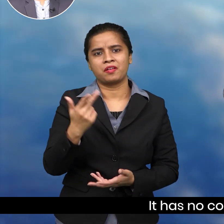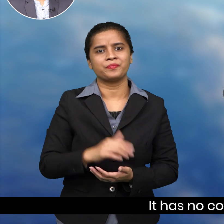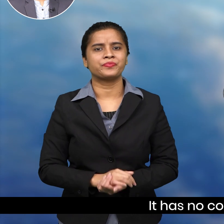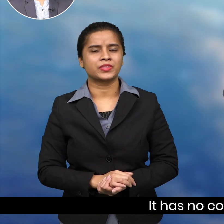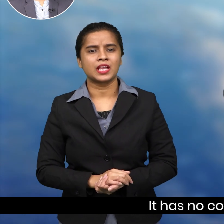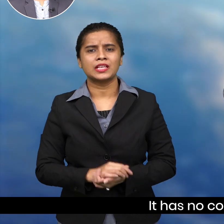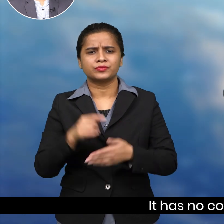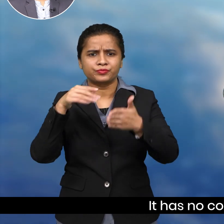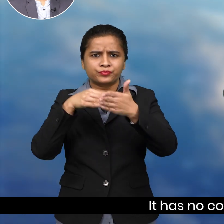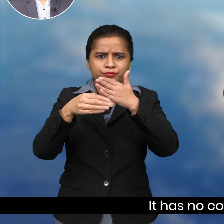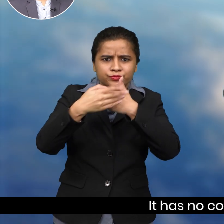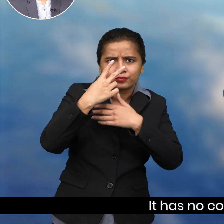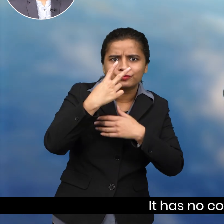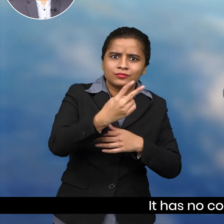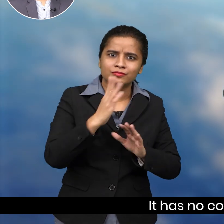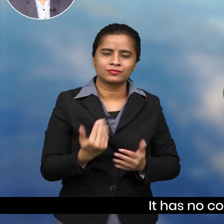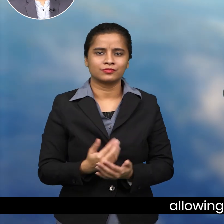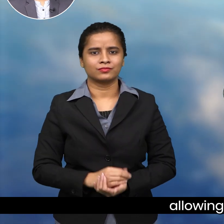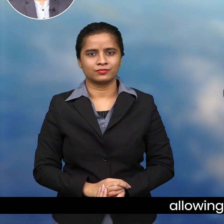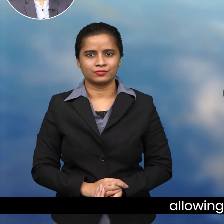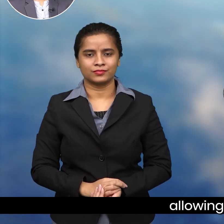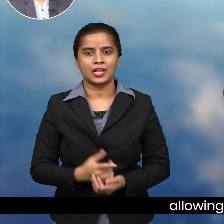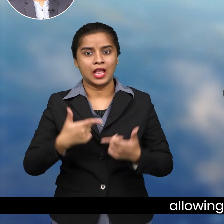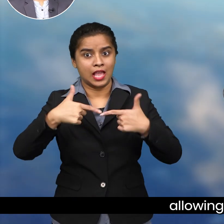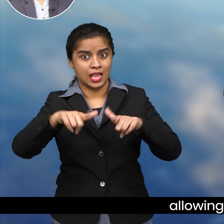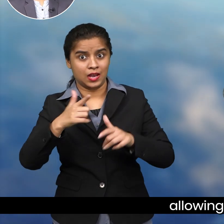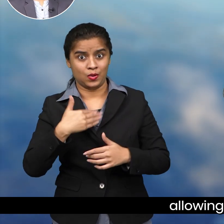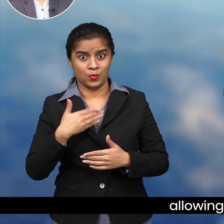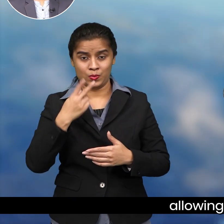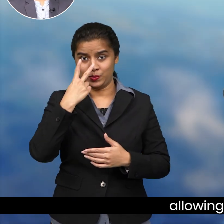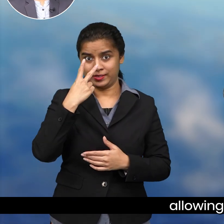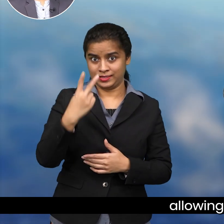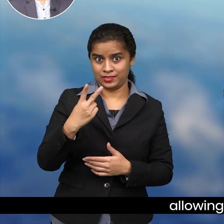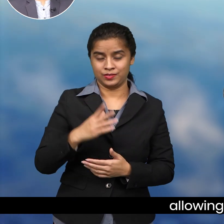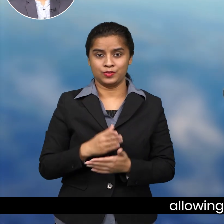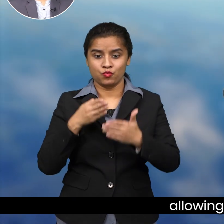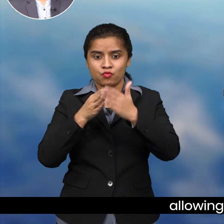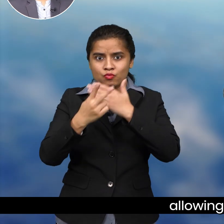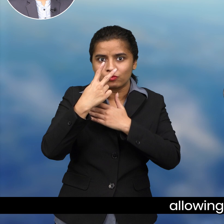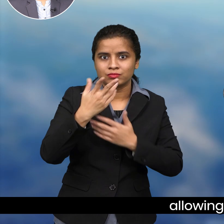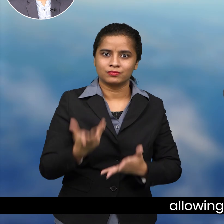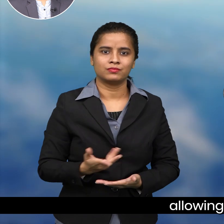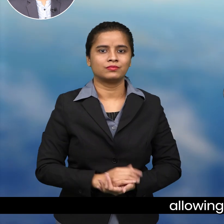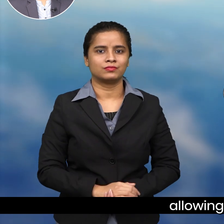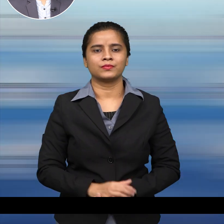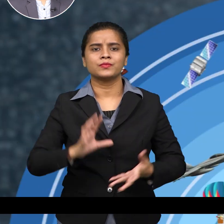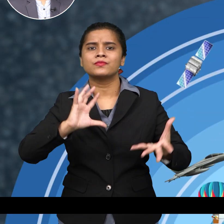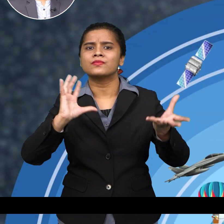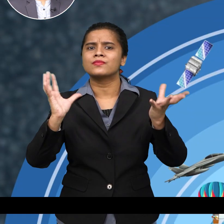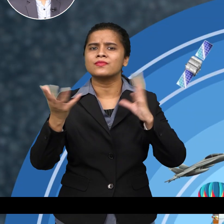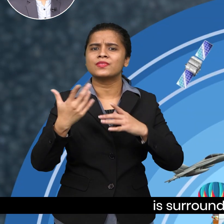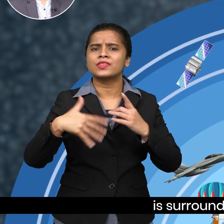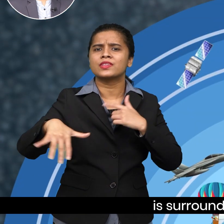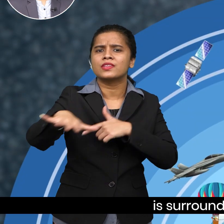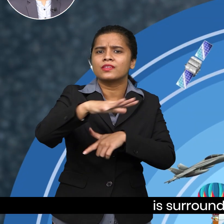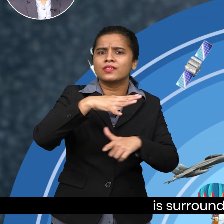color and is transparent, allowing us to see through it. Our